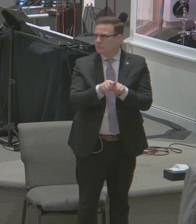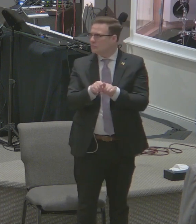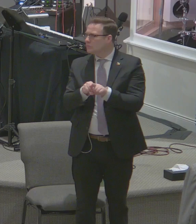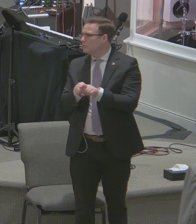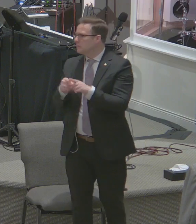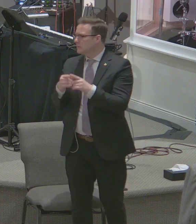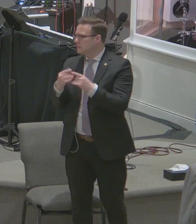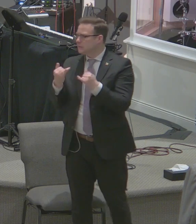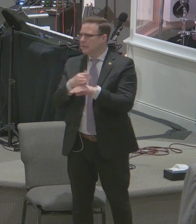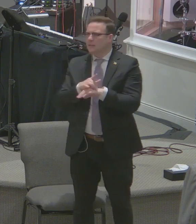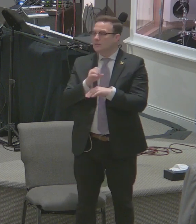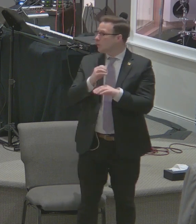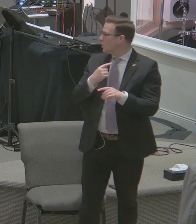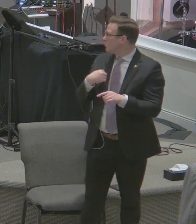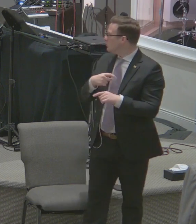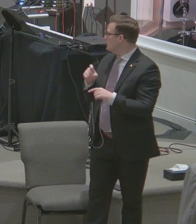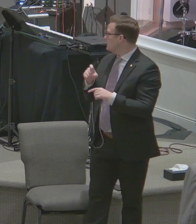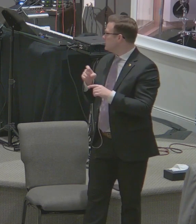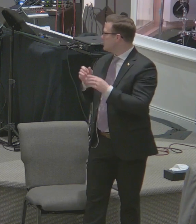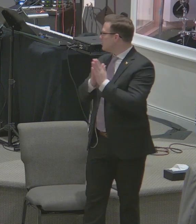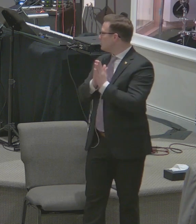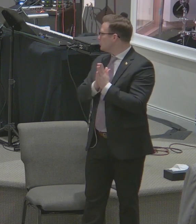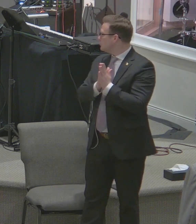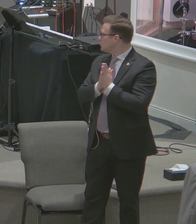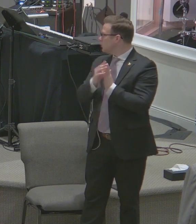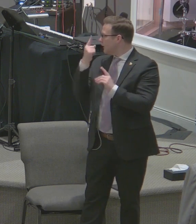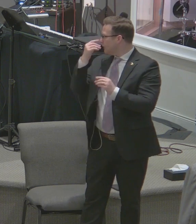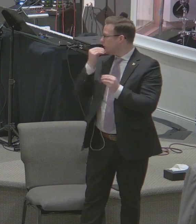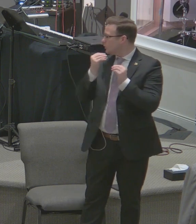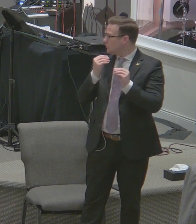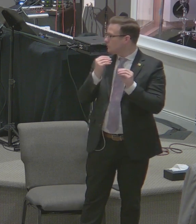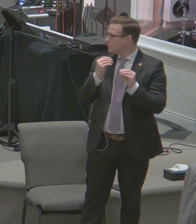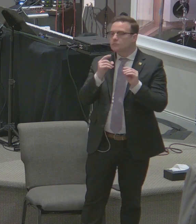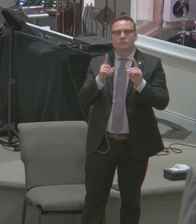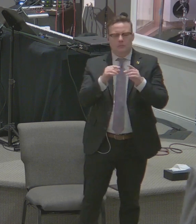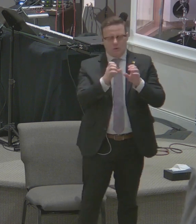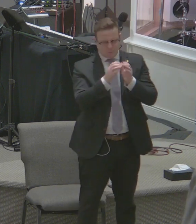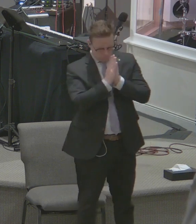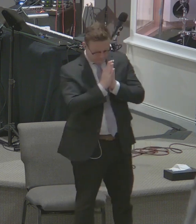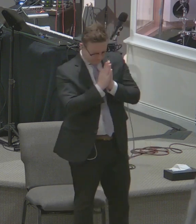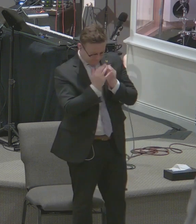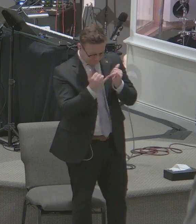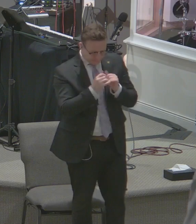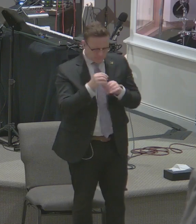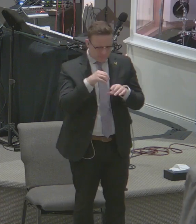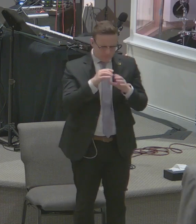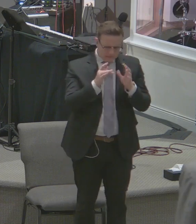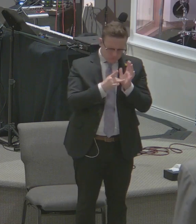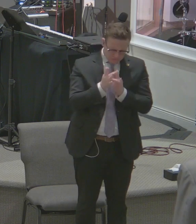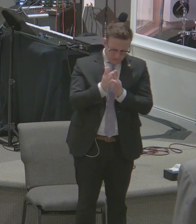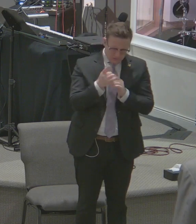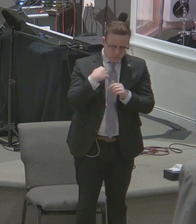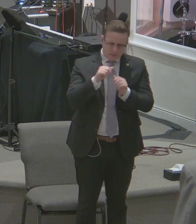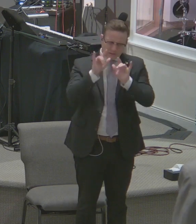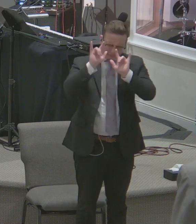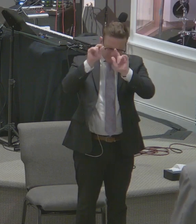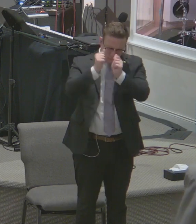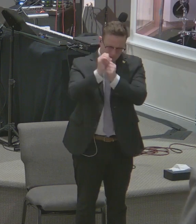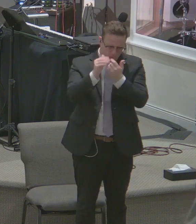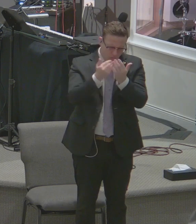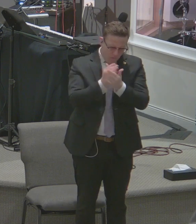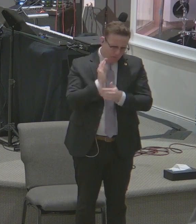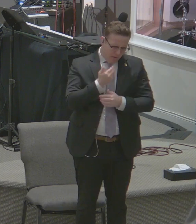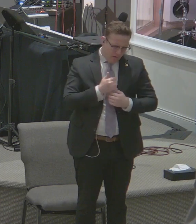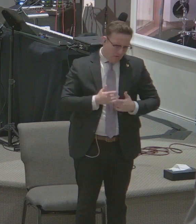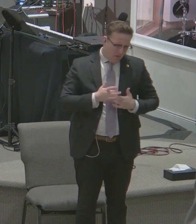right? Is there anything to eat in the other room? I hope so. Let's pray together. Jesus, we love you with all of our